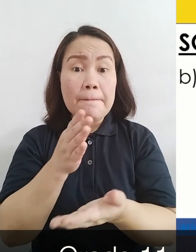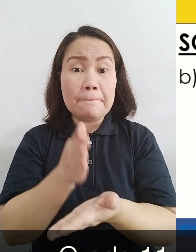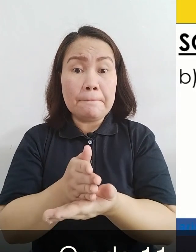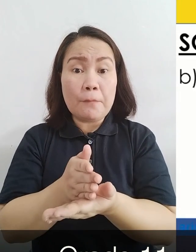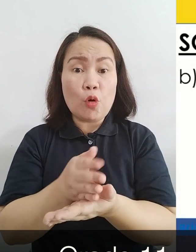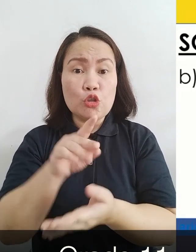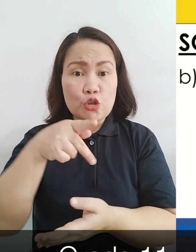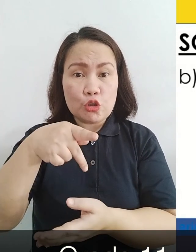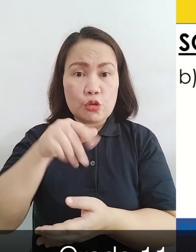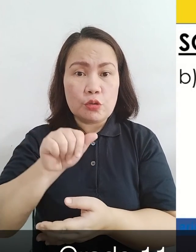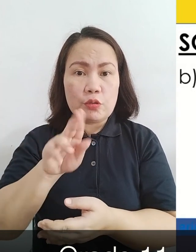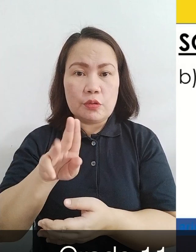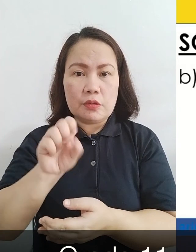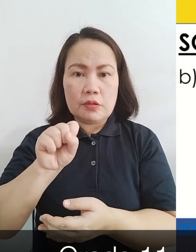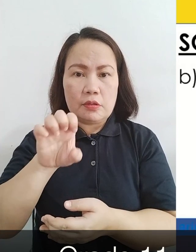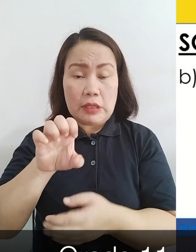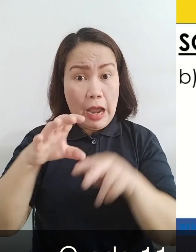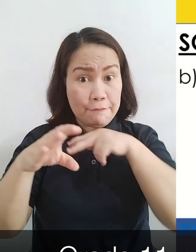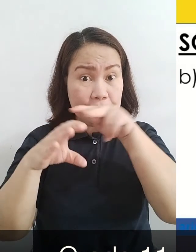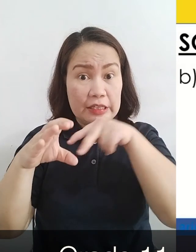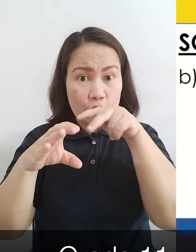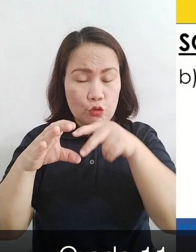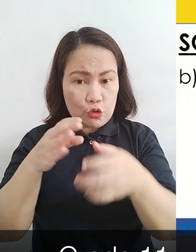Okay, tingnan natin.